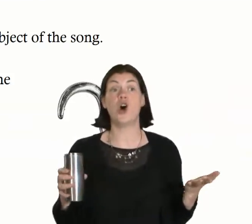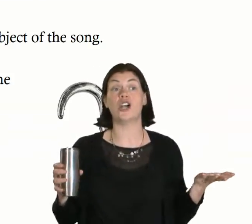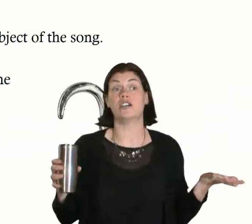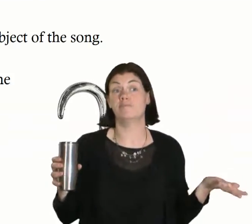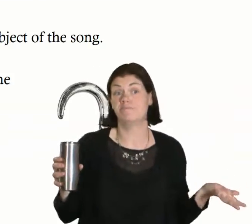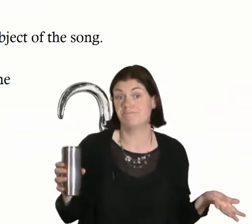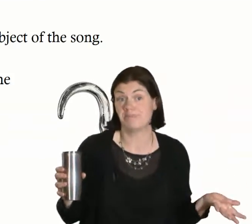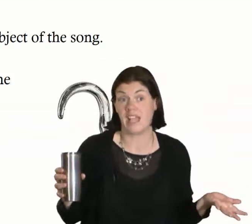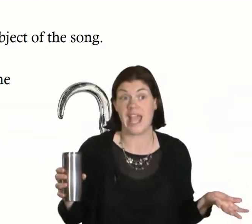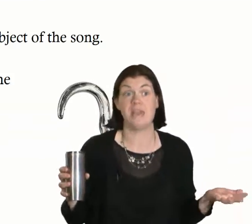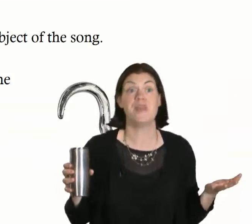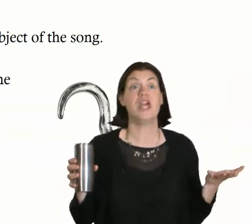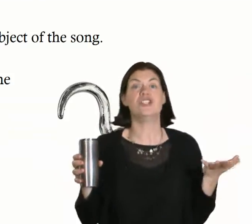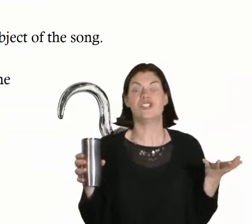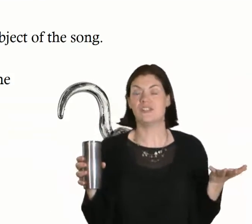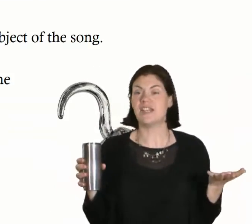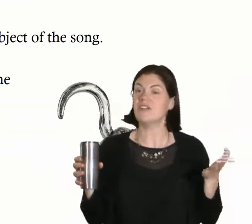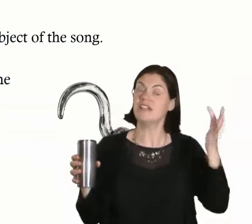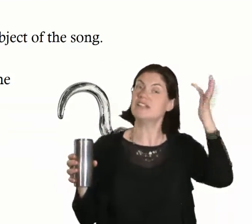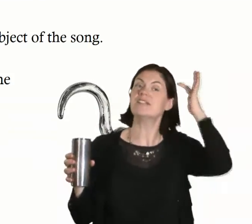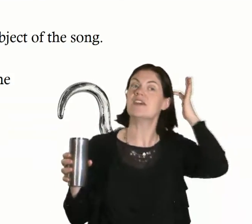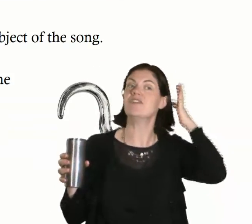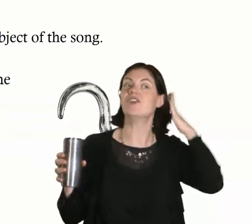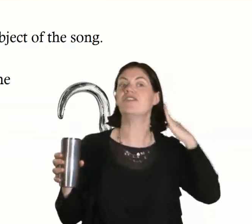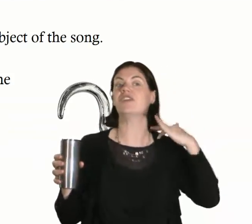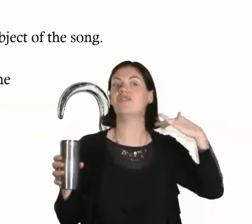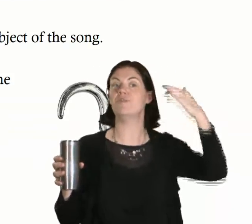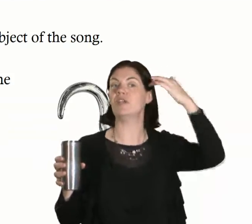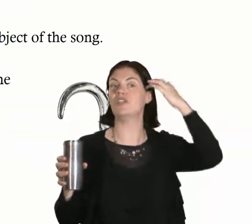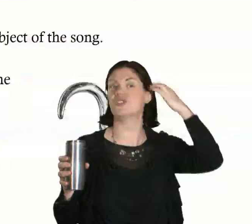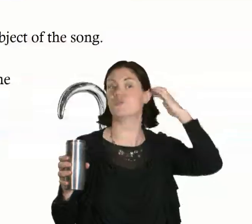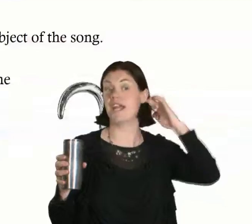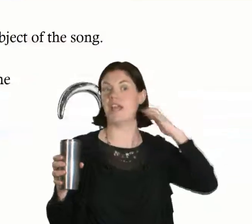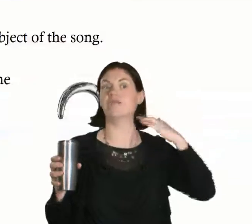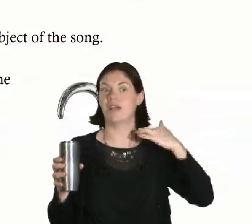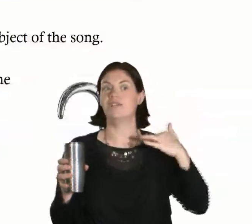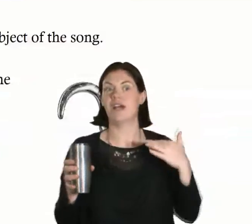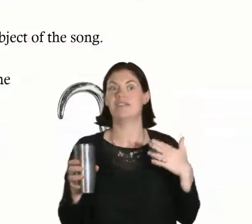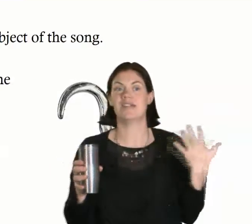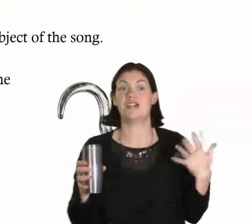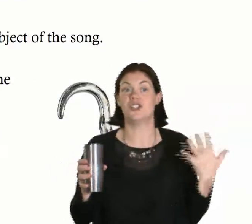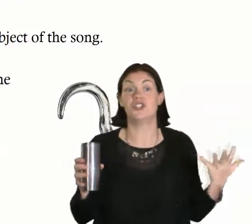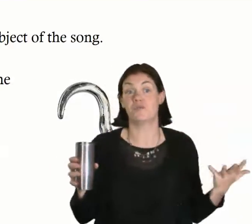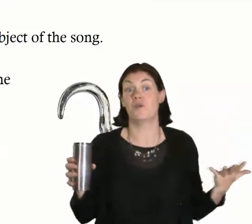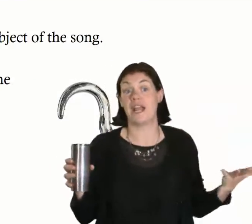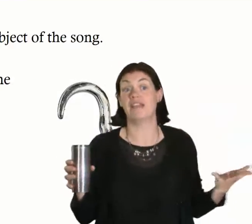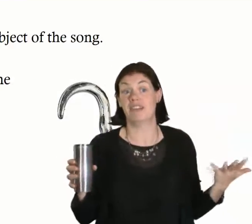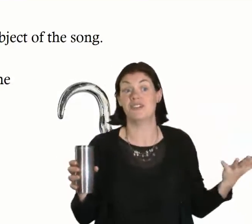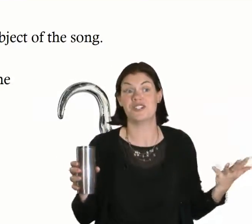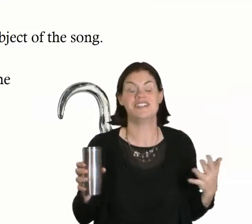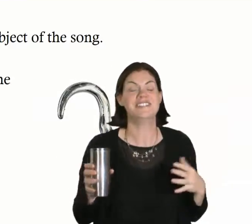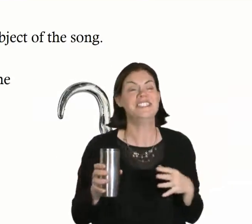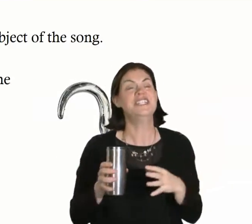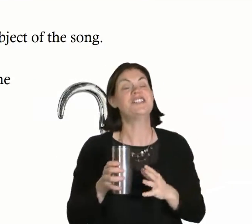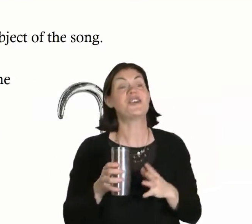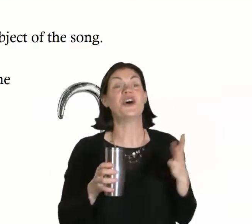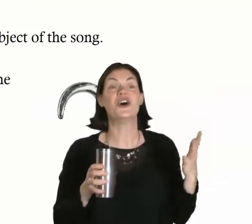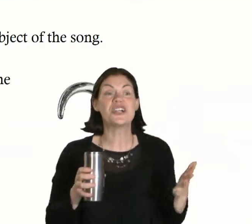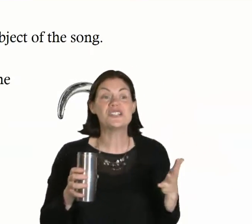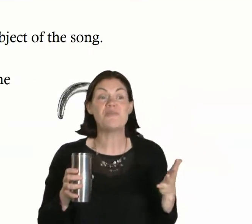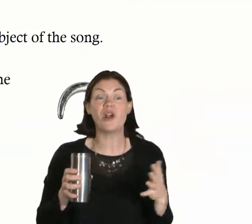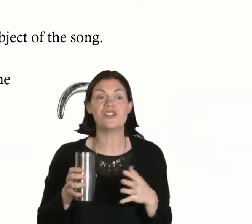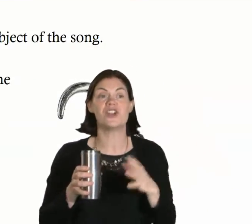have a hook, okay? This is sounding very, very familiar to writing, right, you guys? To actually just writing literature. So